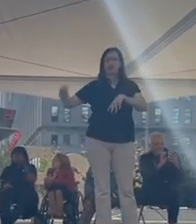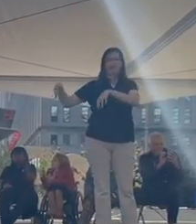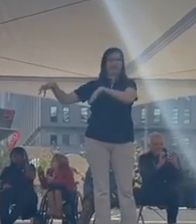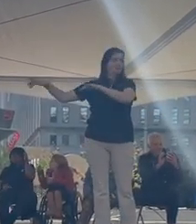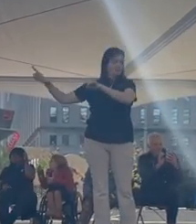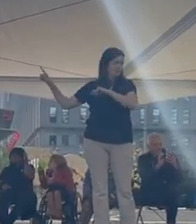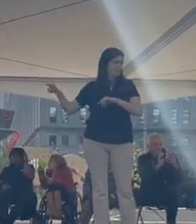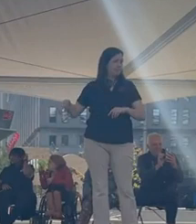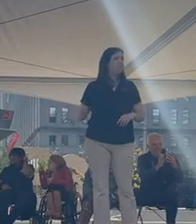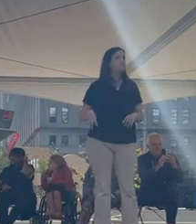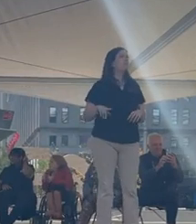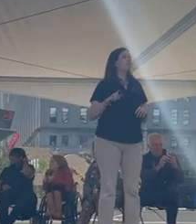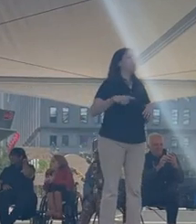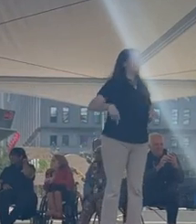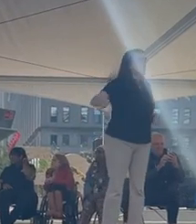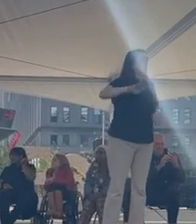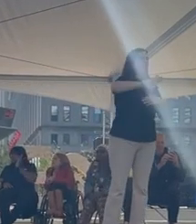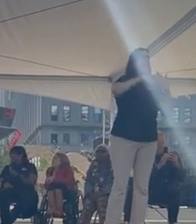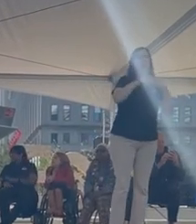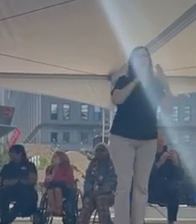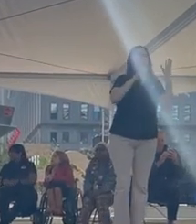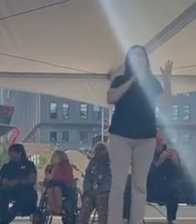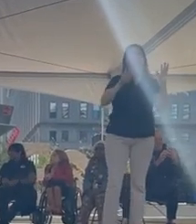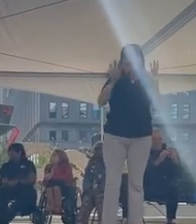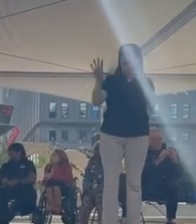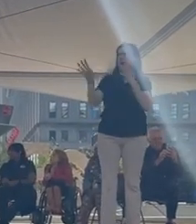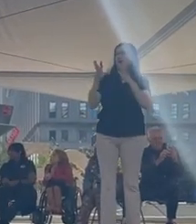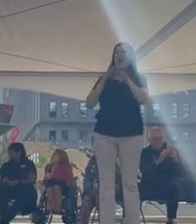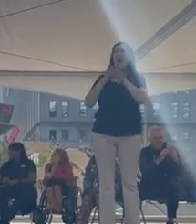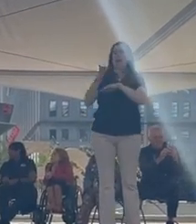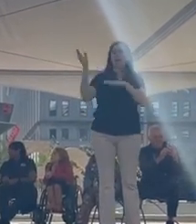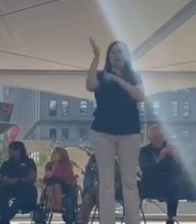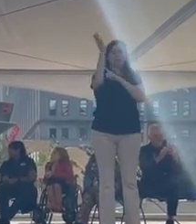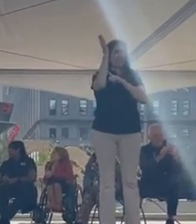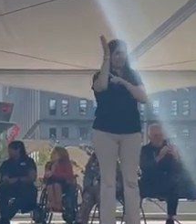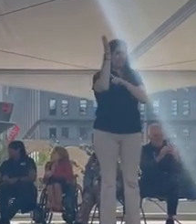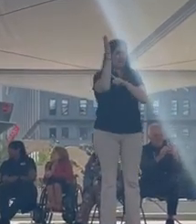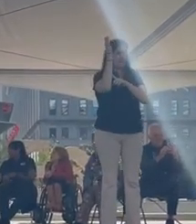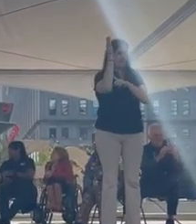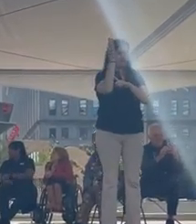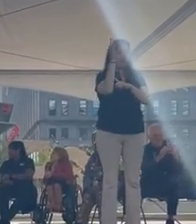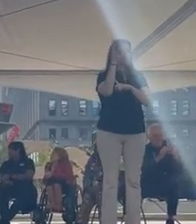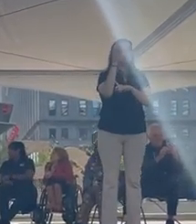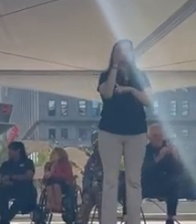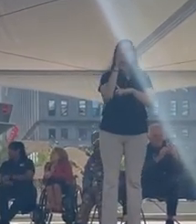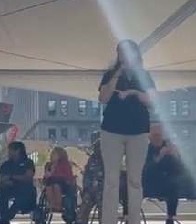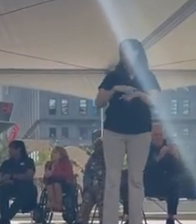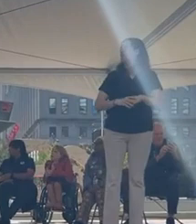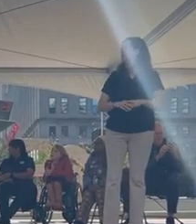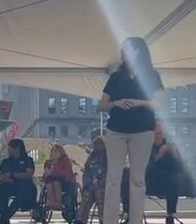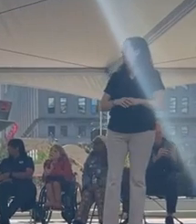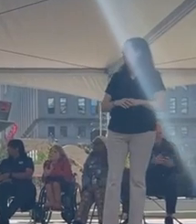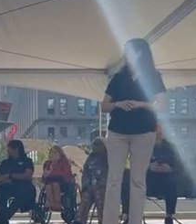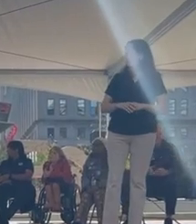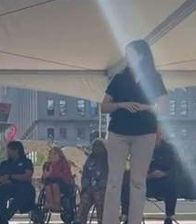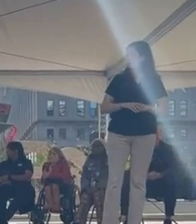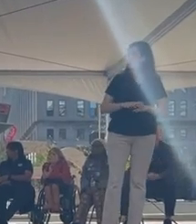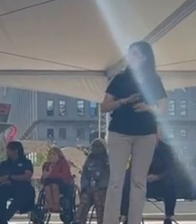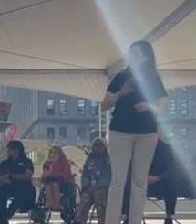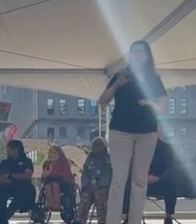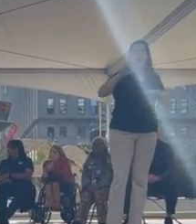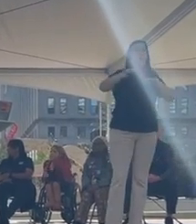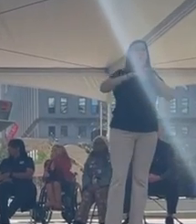started. You guys will all line up after Mara speaks on the diagonal pathway